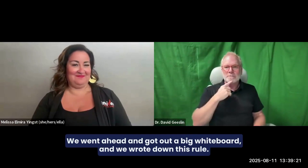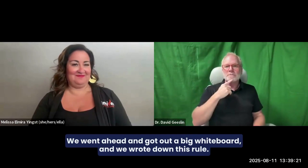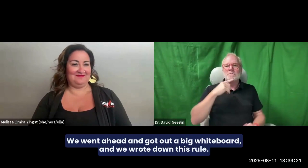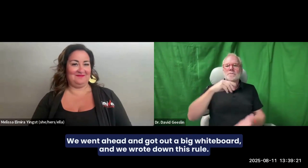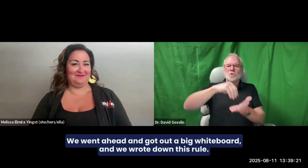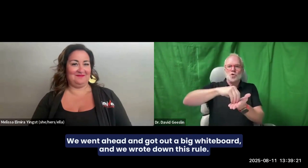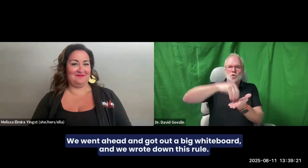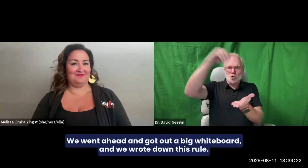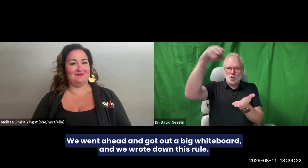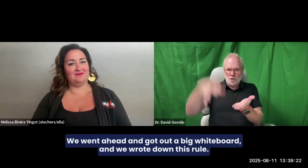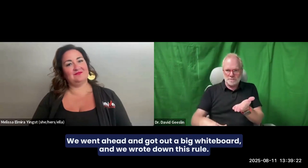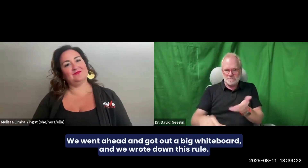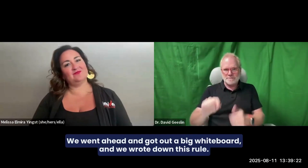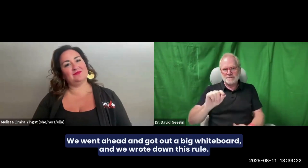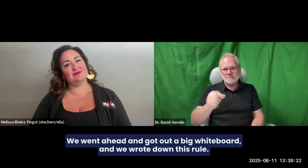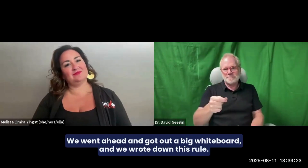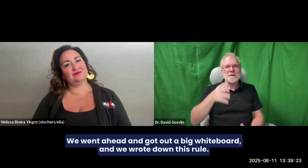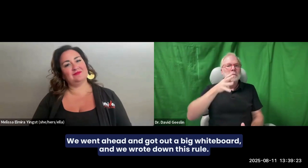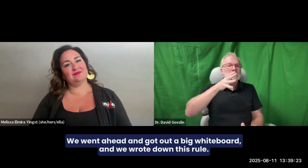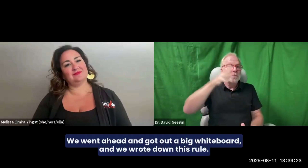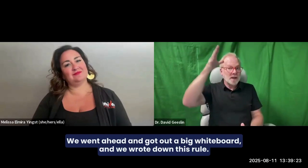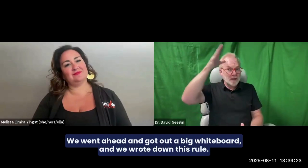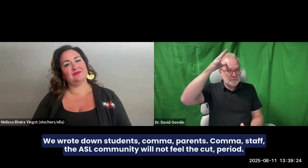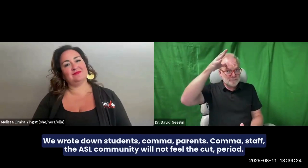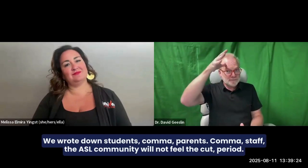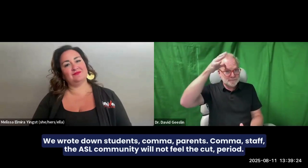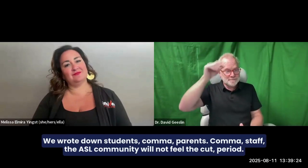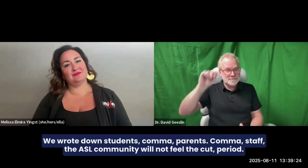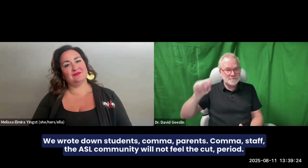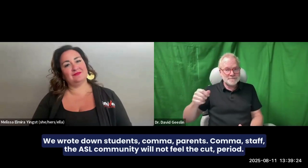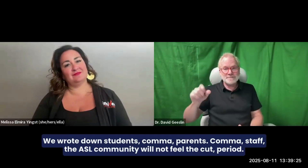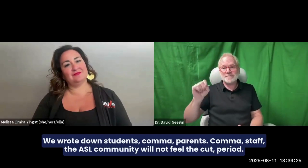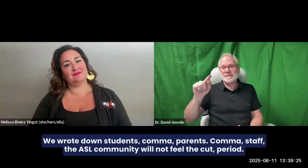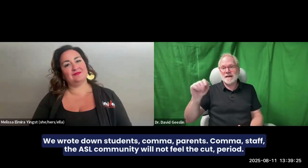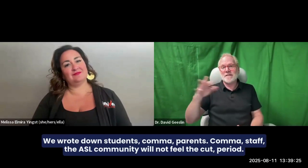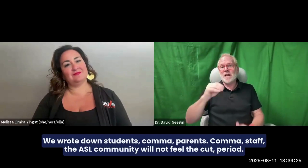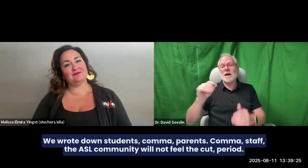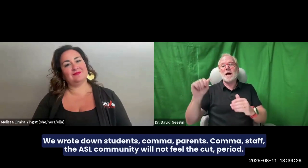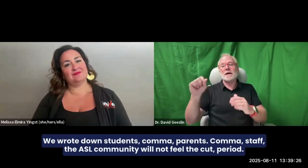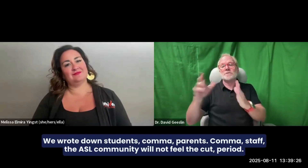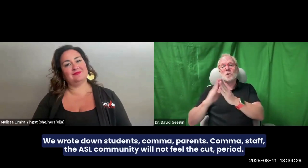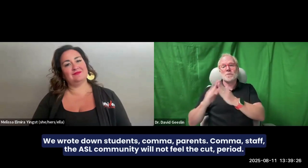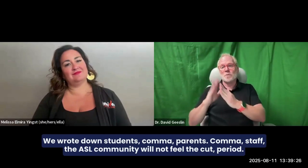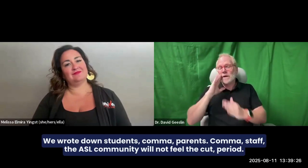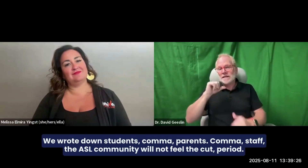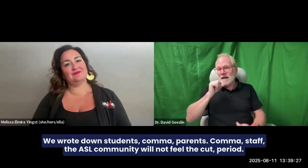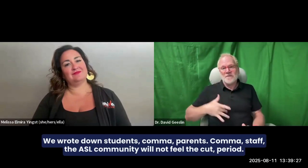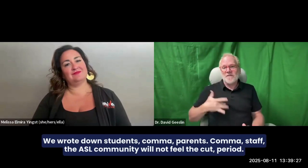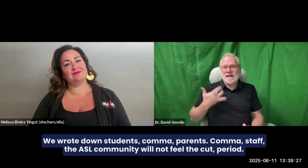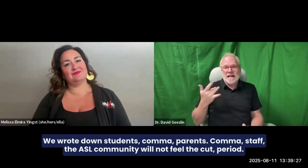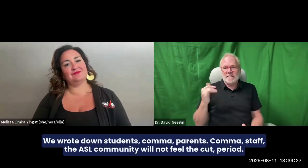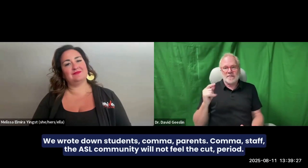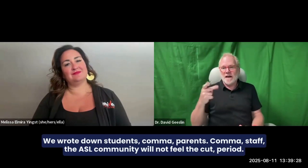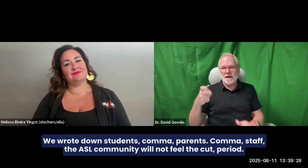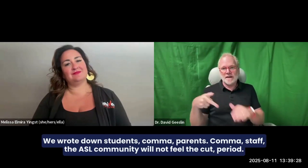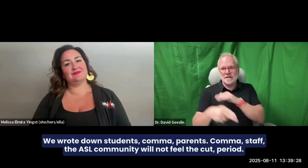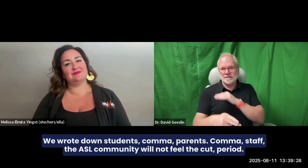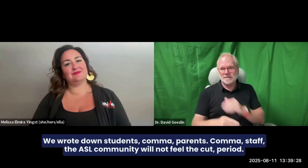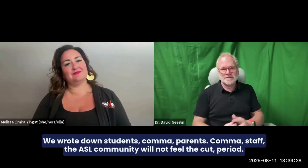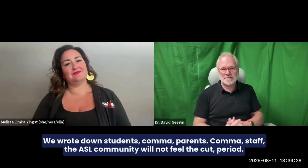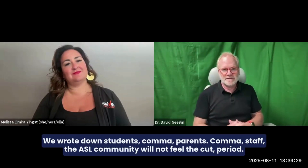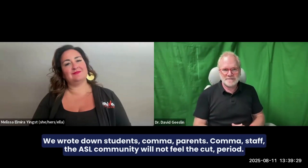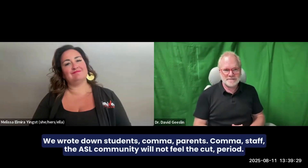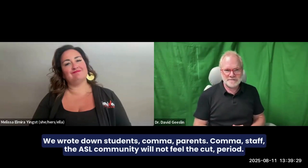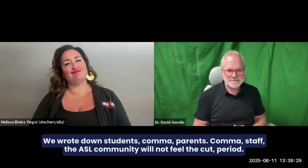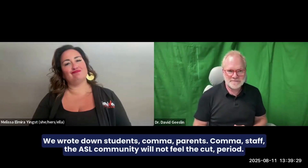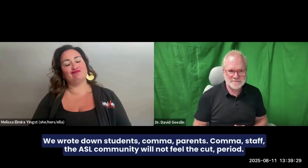and got out a big whiteboard and we wrote down this rule. We wrote down students, comma, parents, comma, staff. The